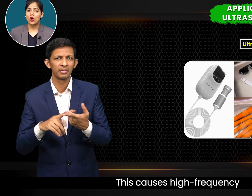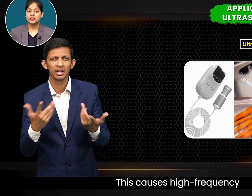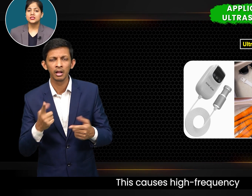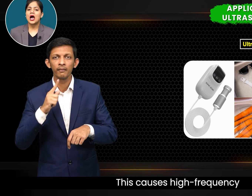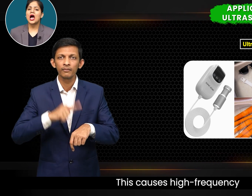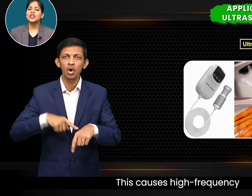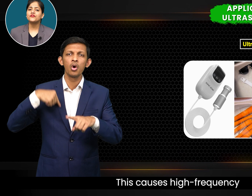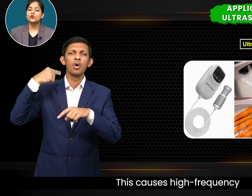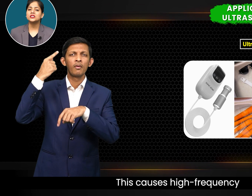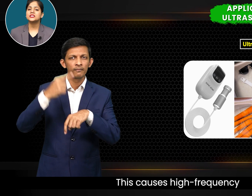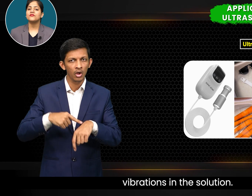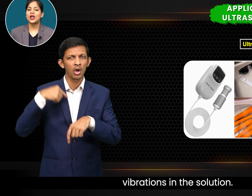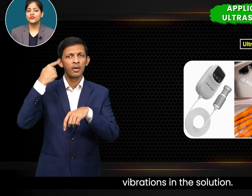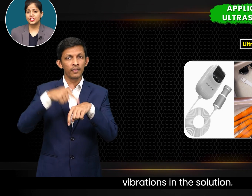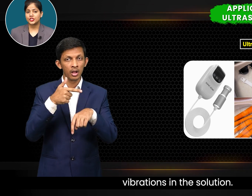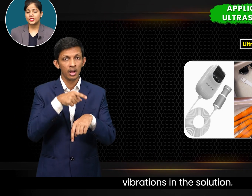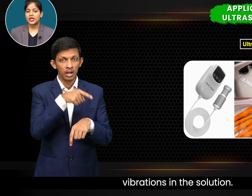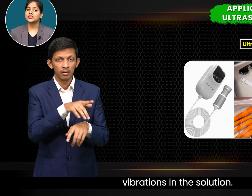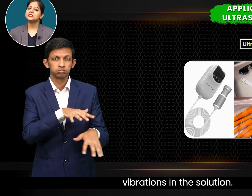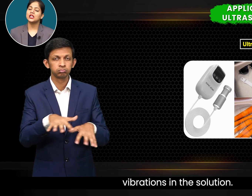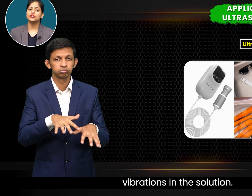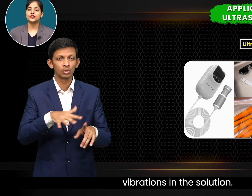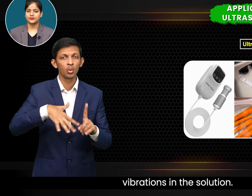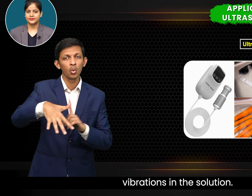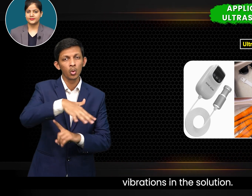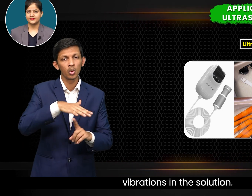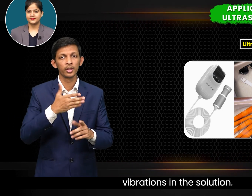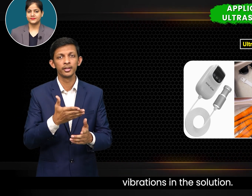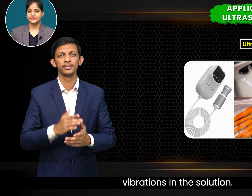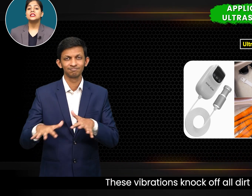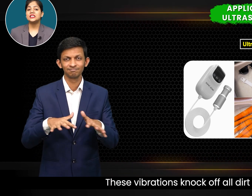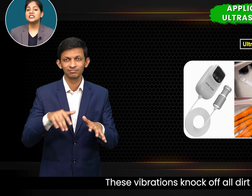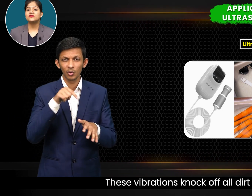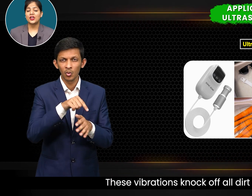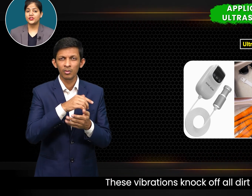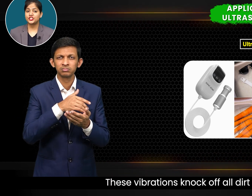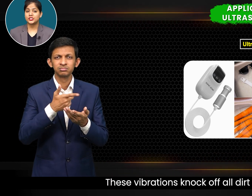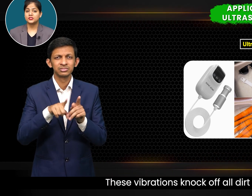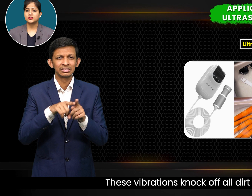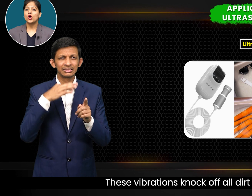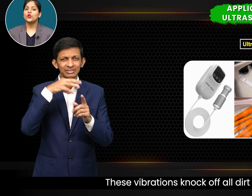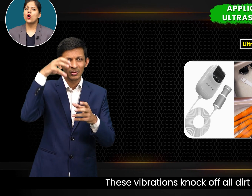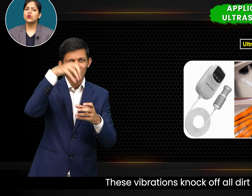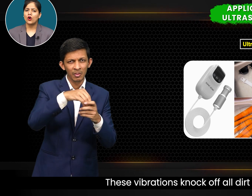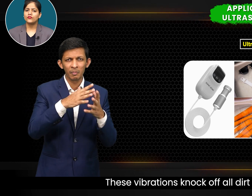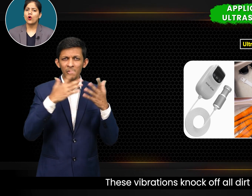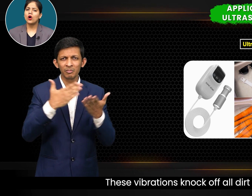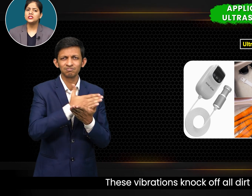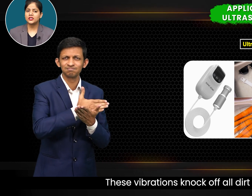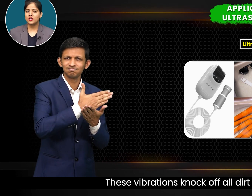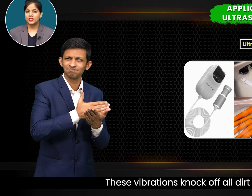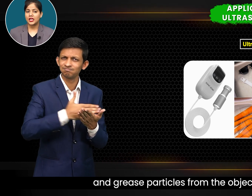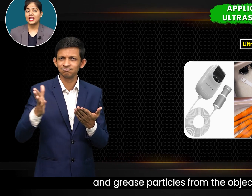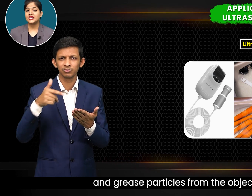This causes high frequency vibration in the solution. These vibrations knock off